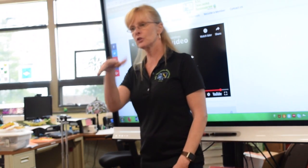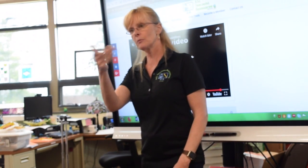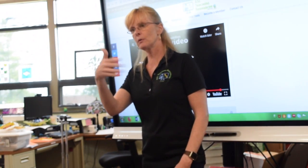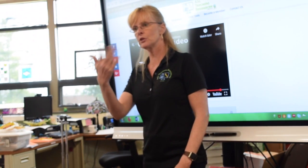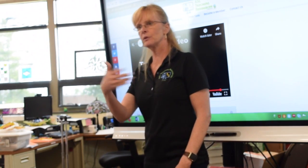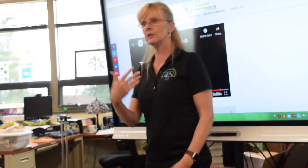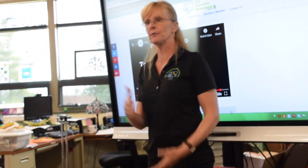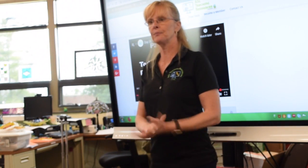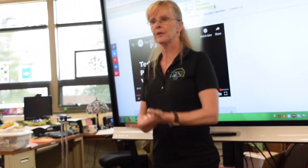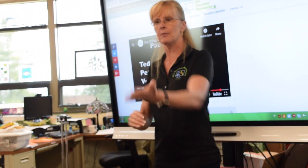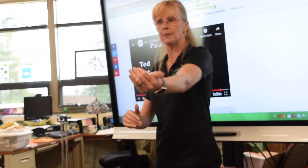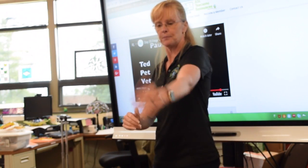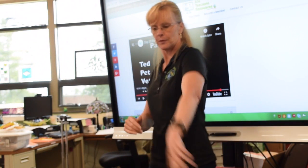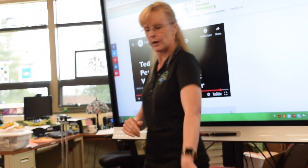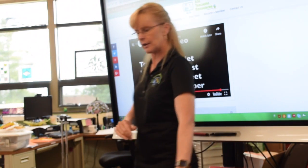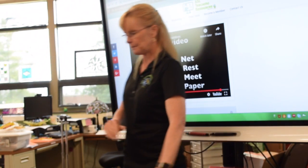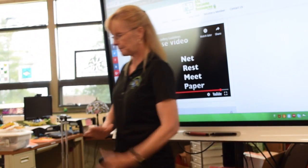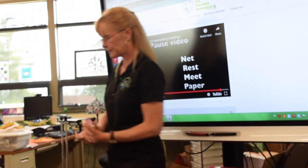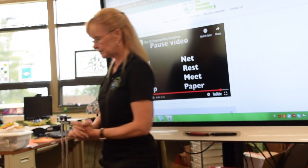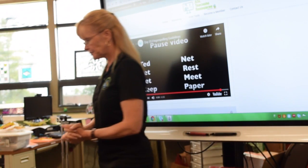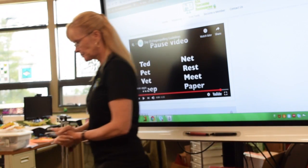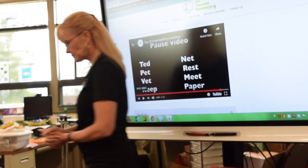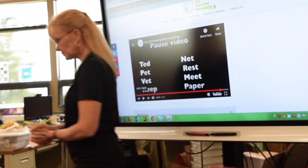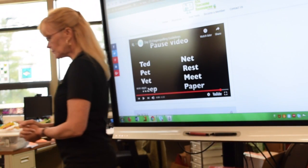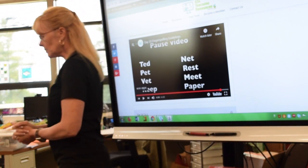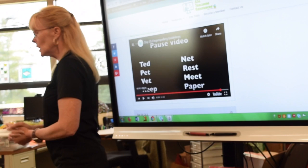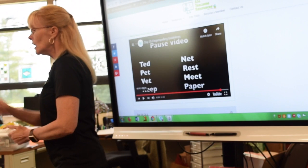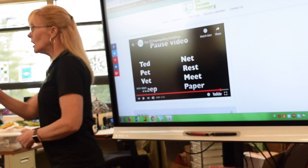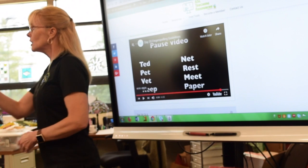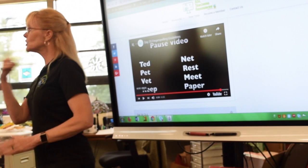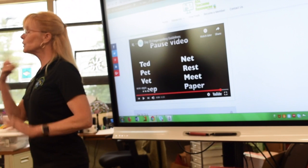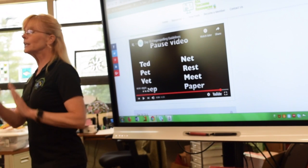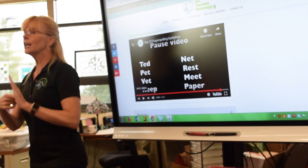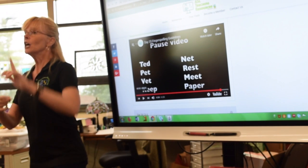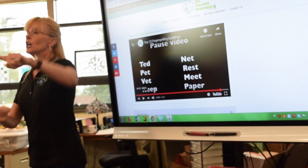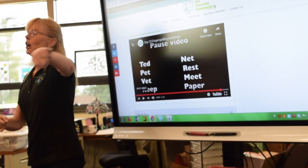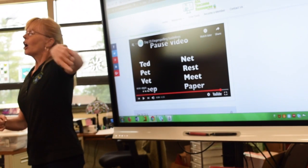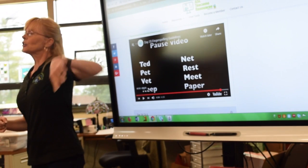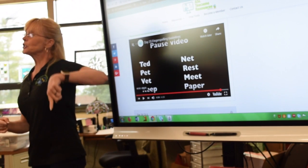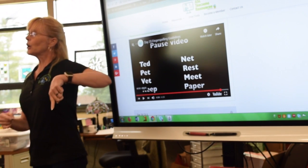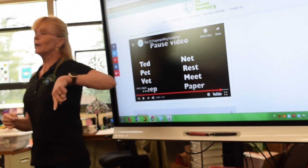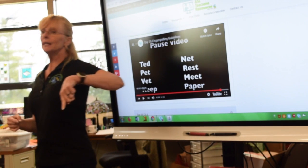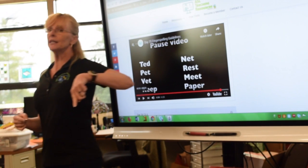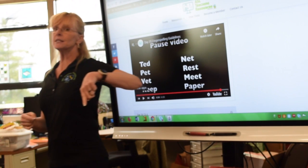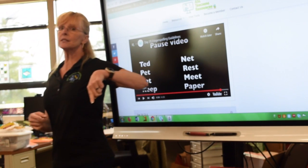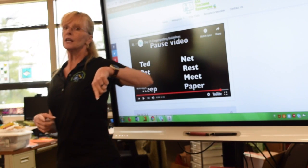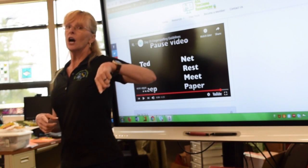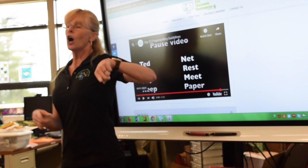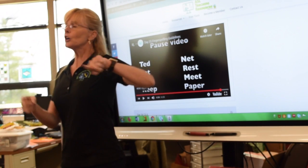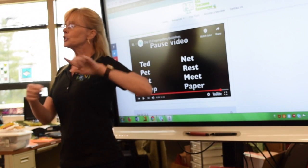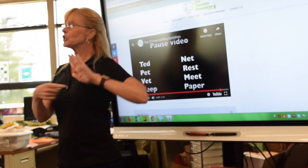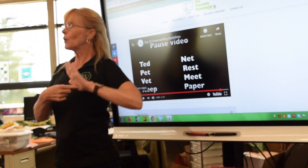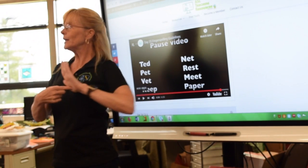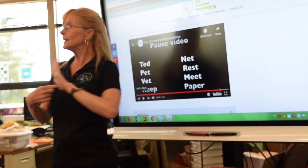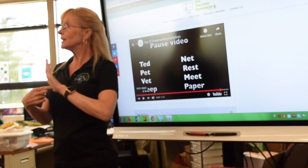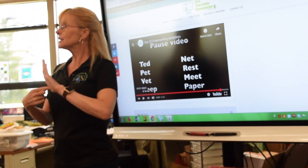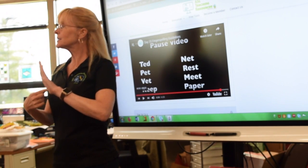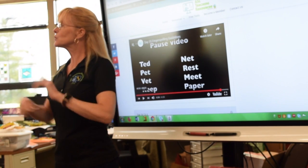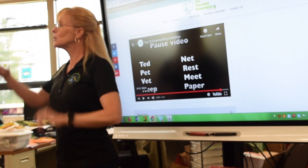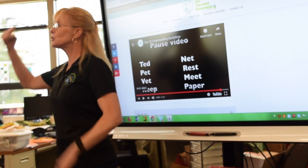me what you would do. Come here, right here. Because really, her No more showing talking this, for me. her showing this is what you're